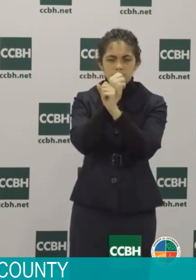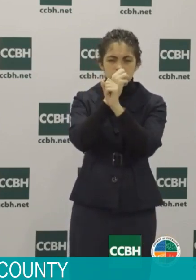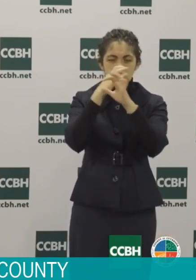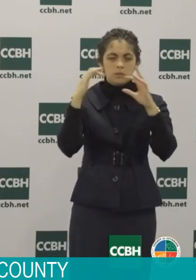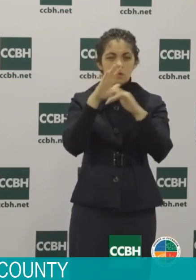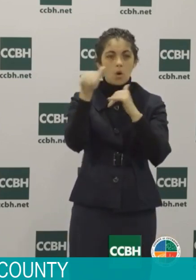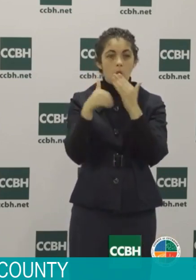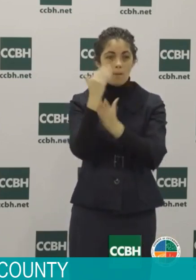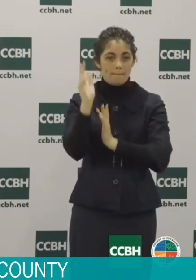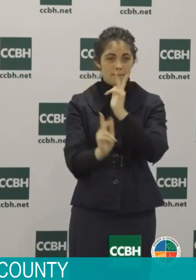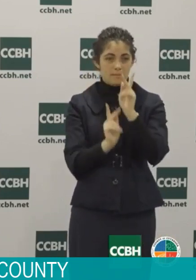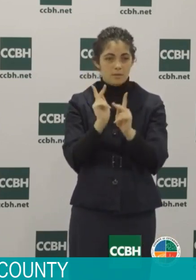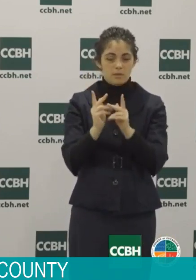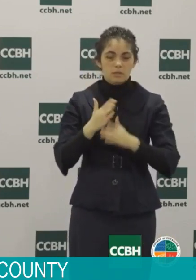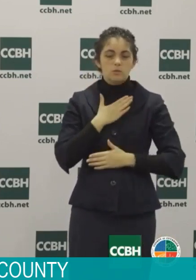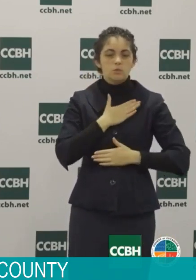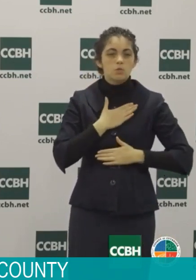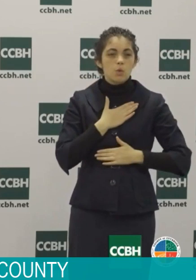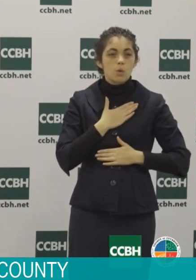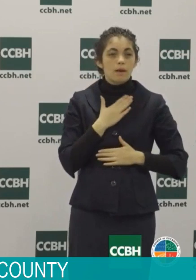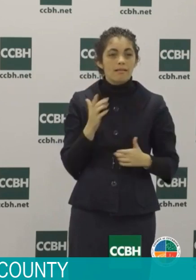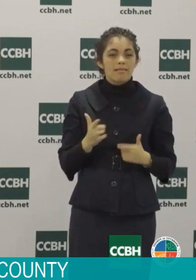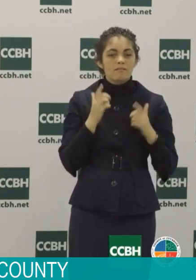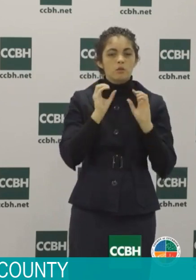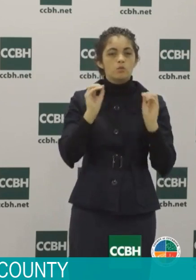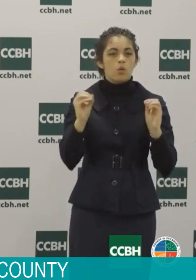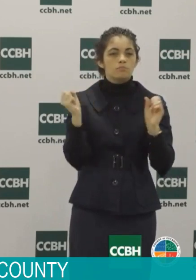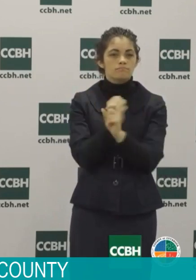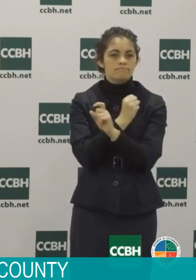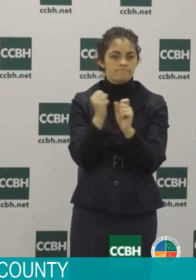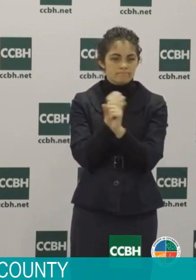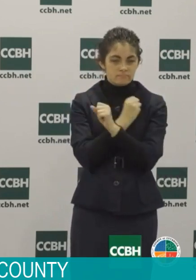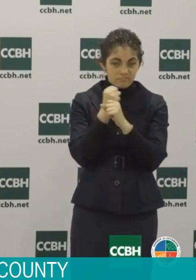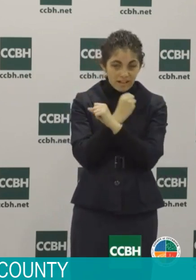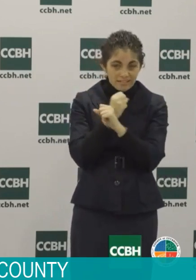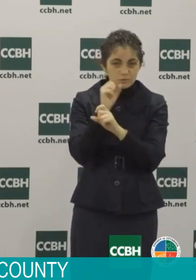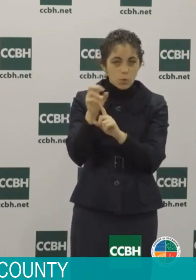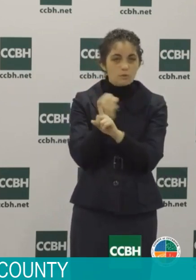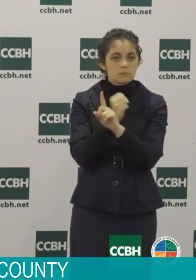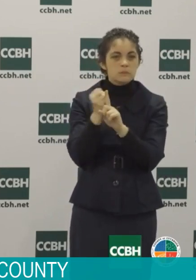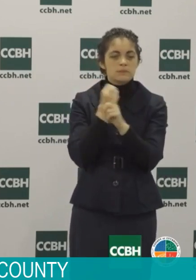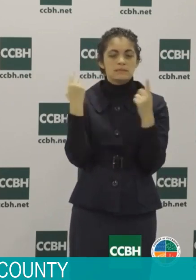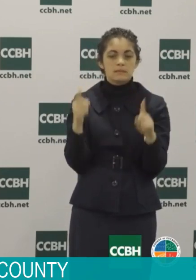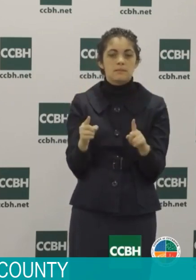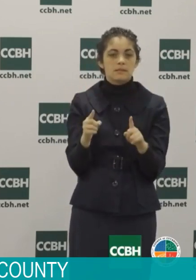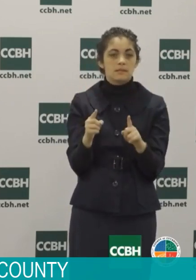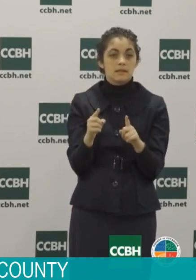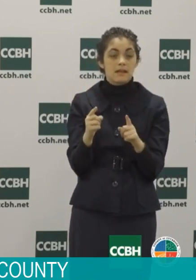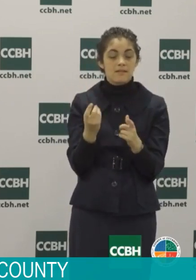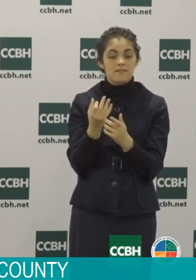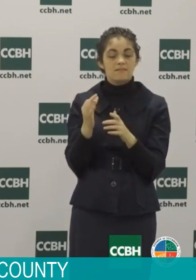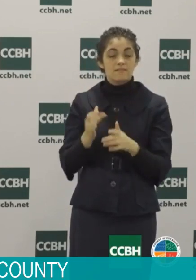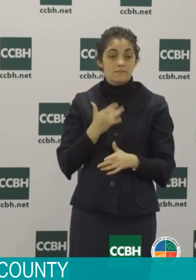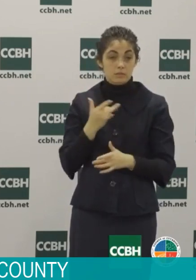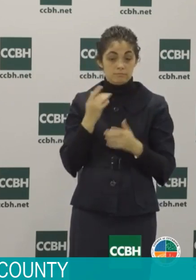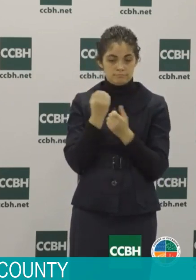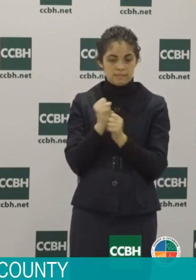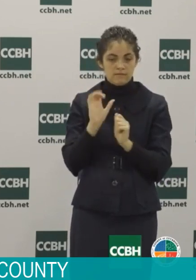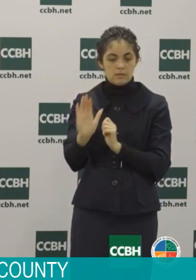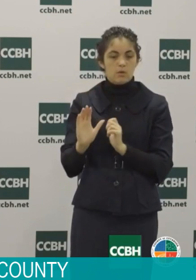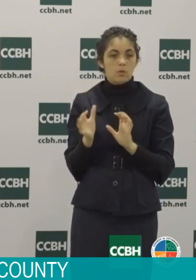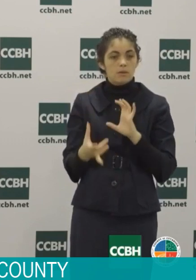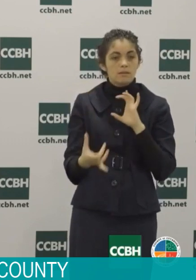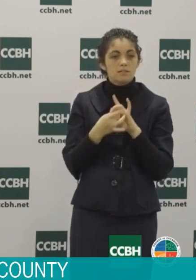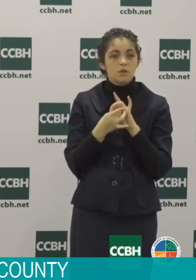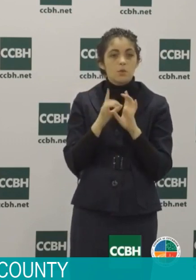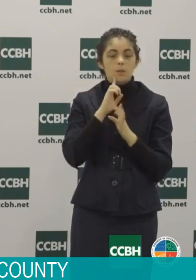which all people enjoy lives free from violence and abuse, and they feel safe and secure in their relationships. They are